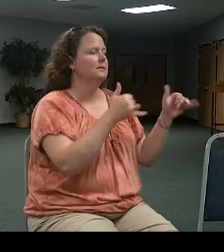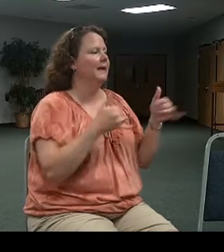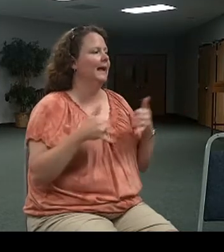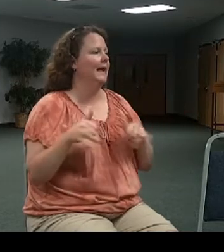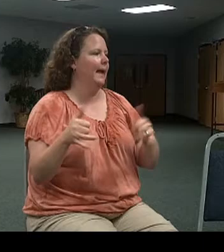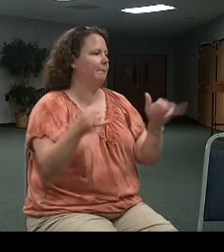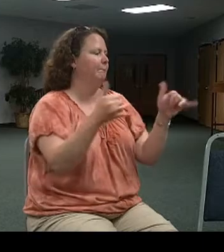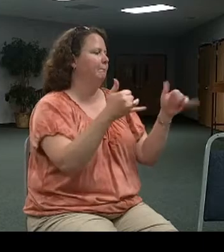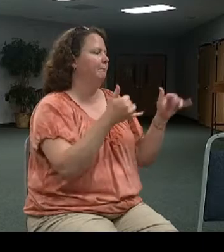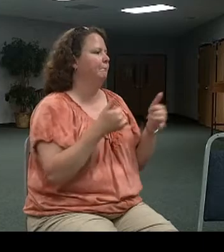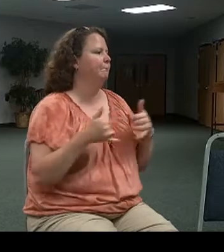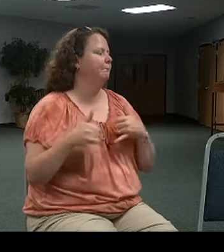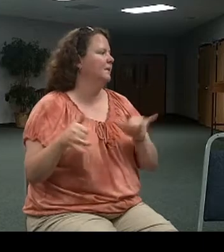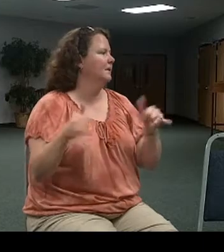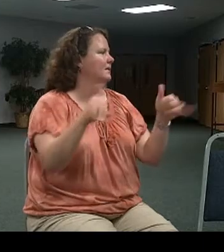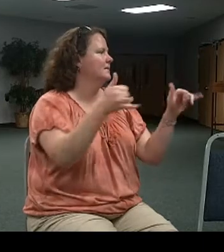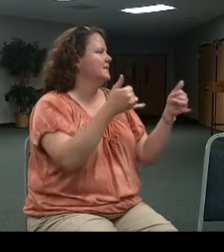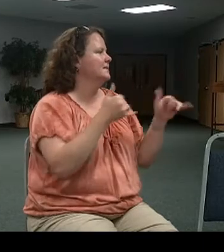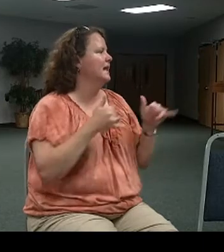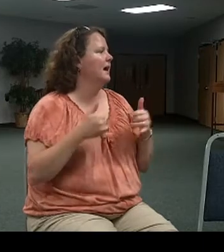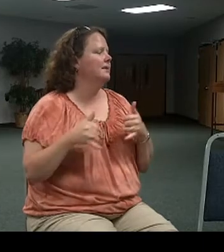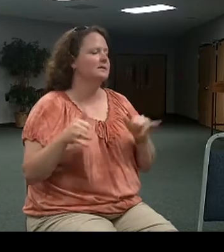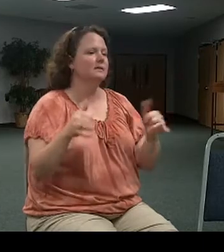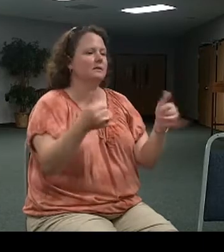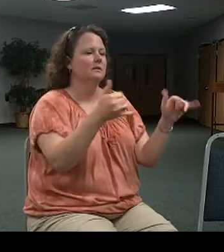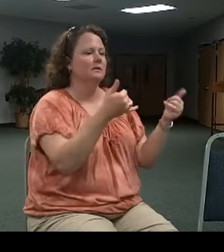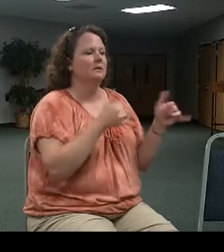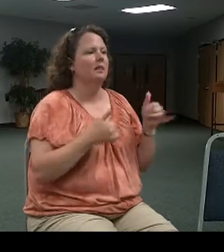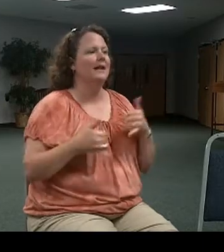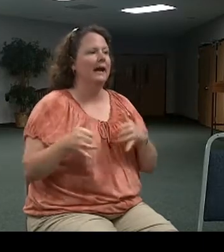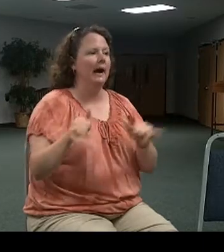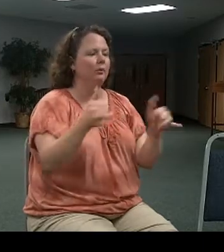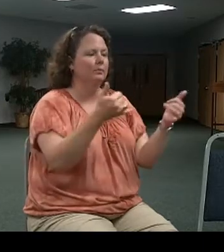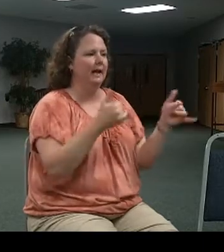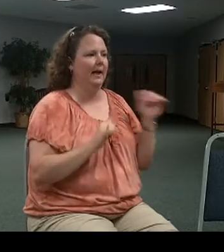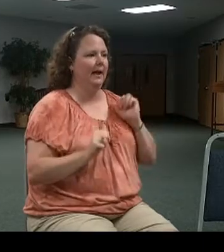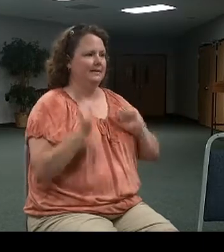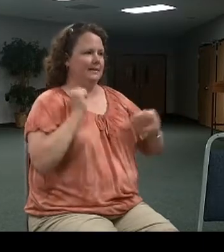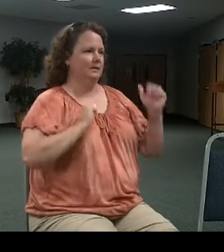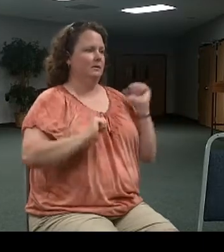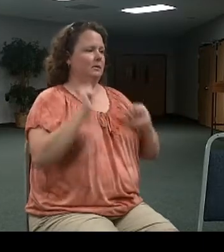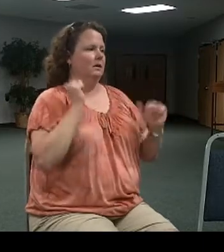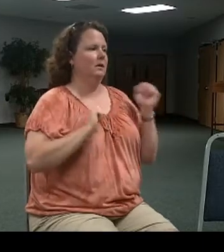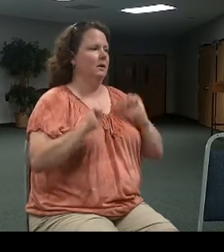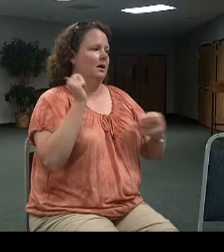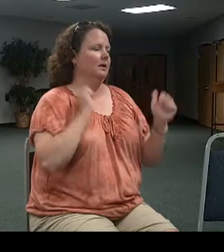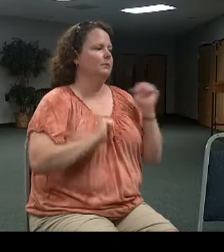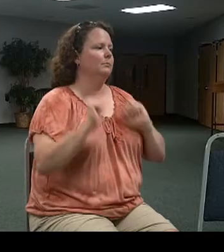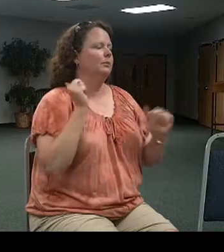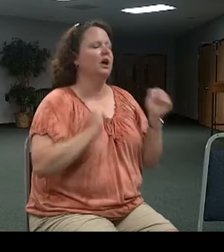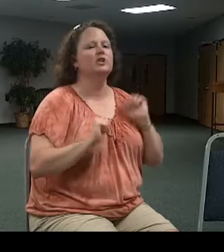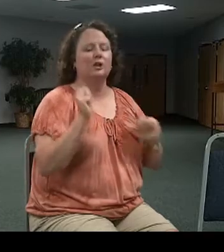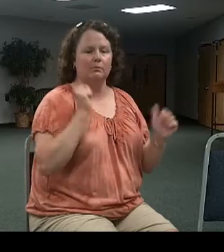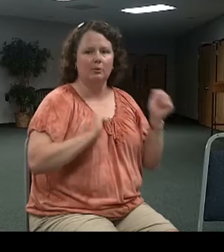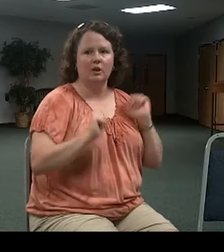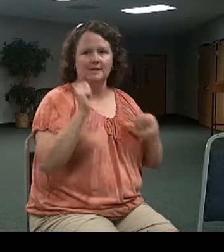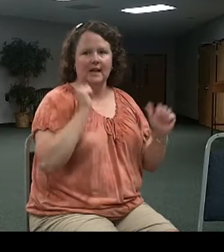To play a game. This is not the noun play as in production put on